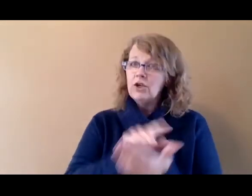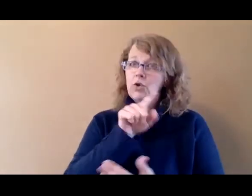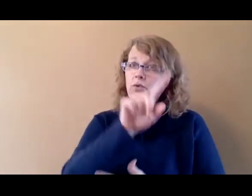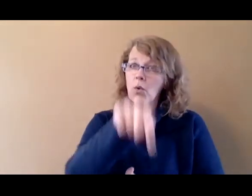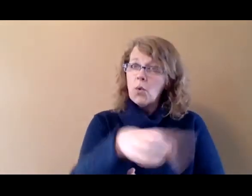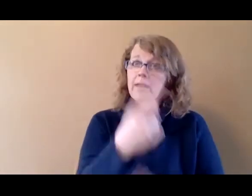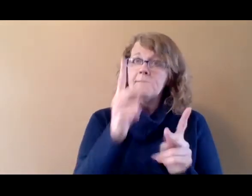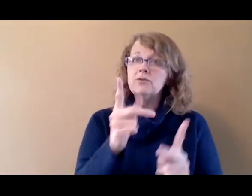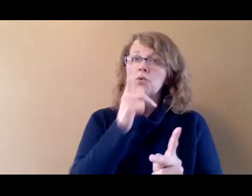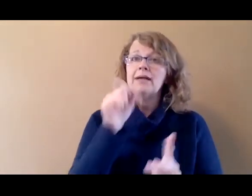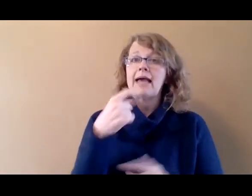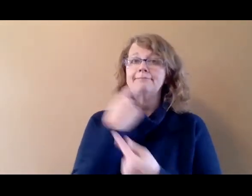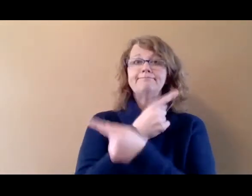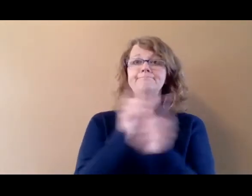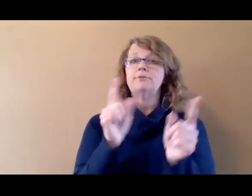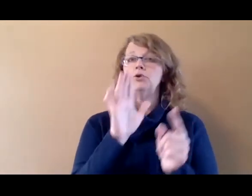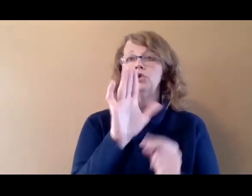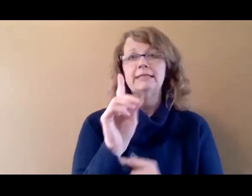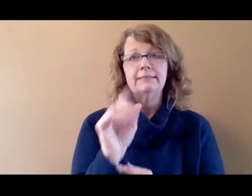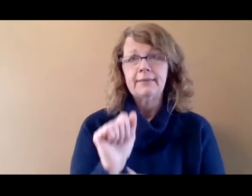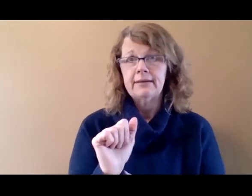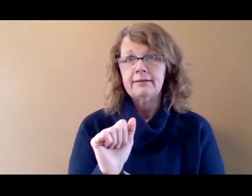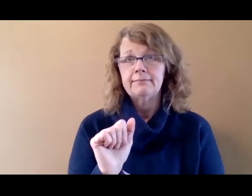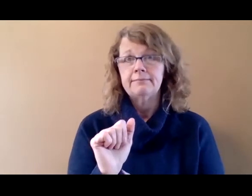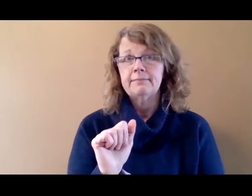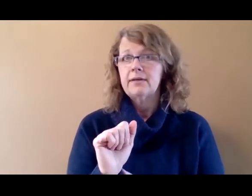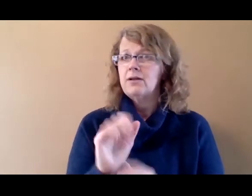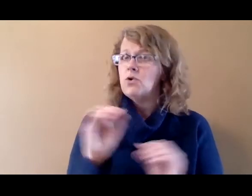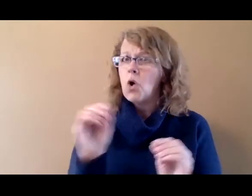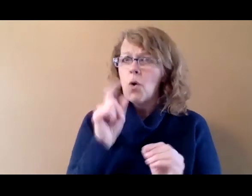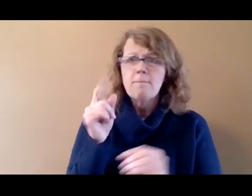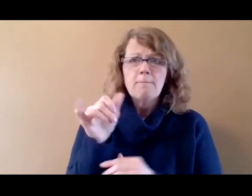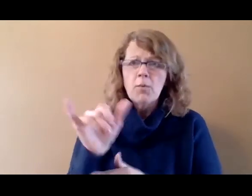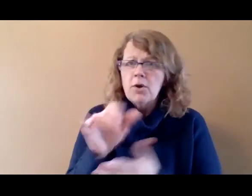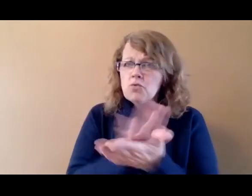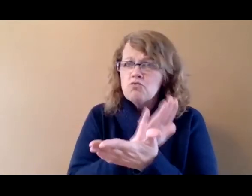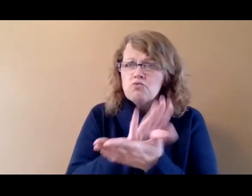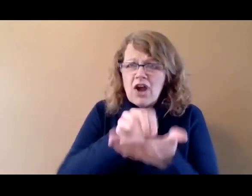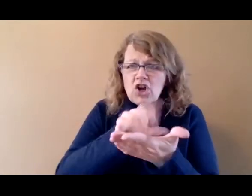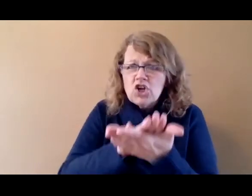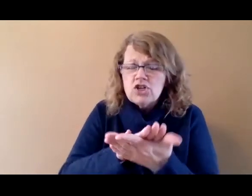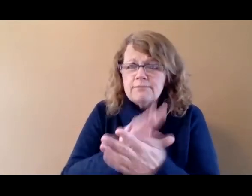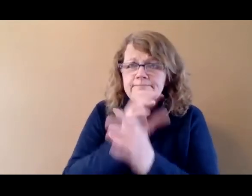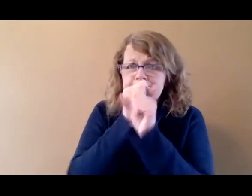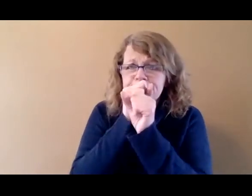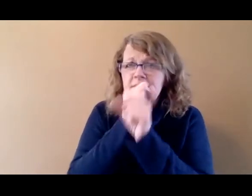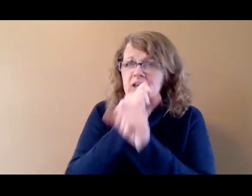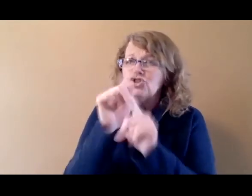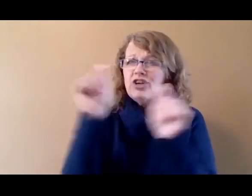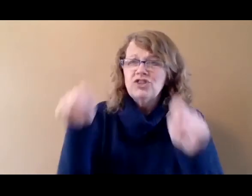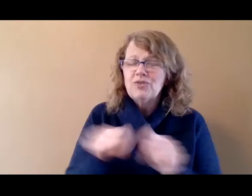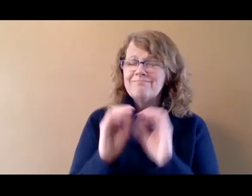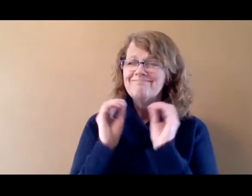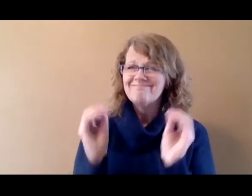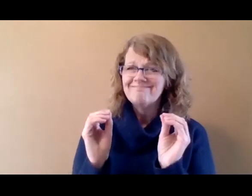disclose that you have a disability. It is not on any permanent record or transcript. and any documentation that you provide to our